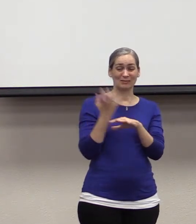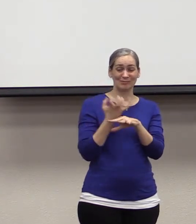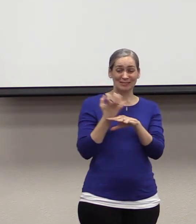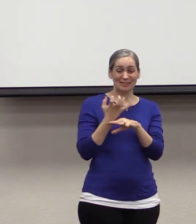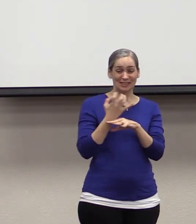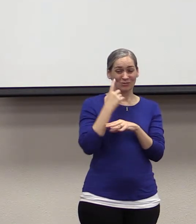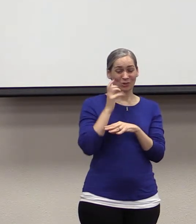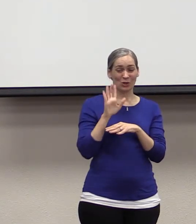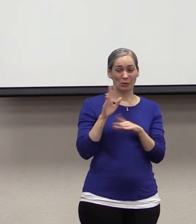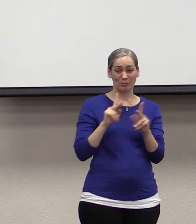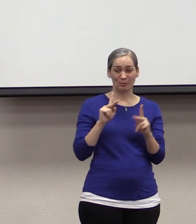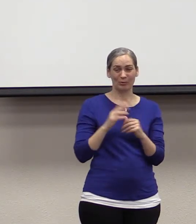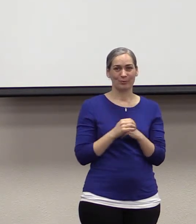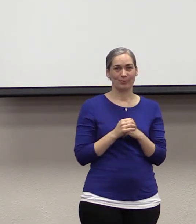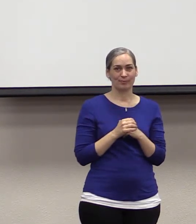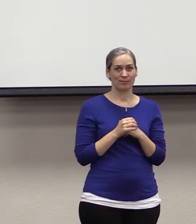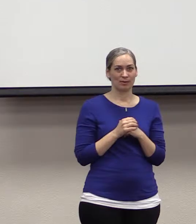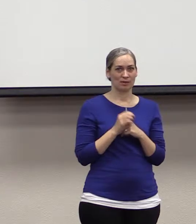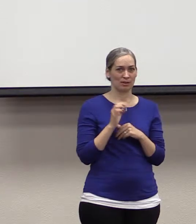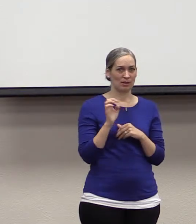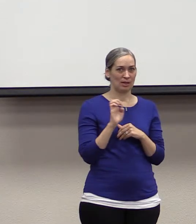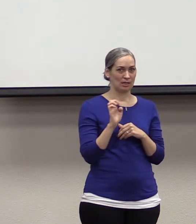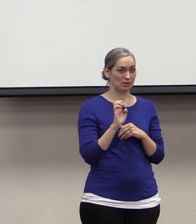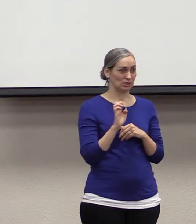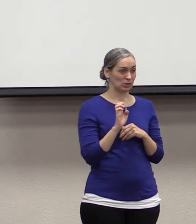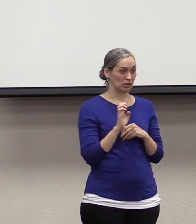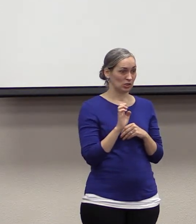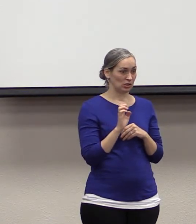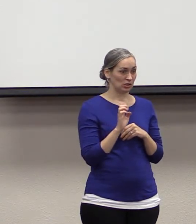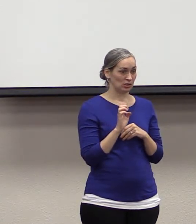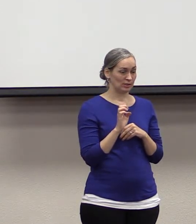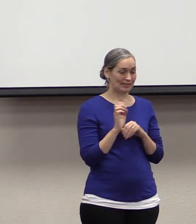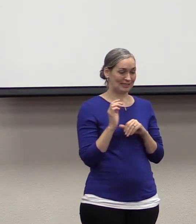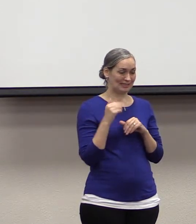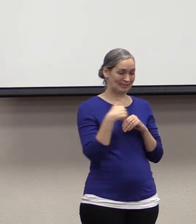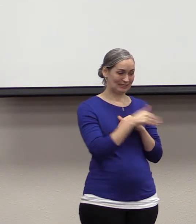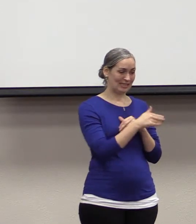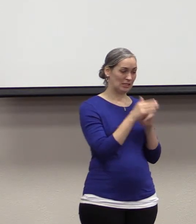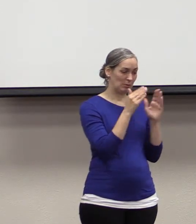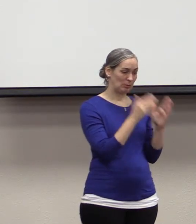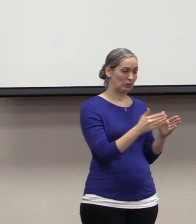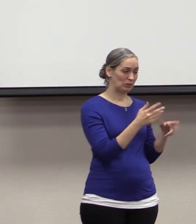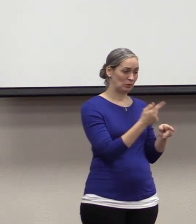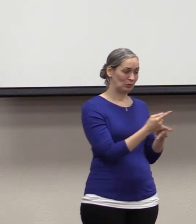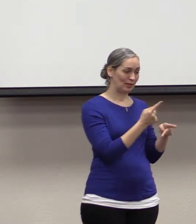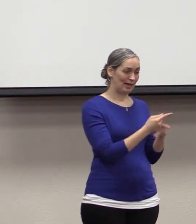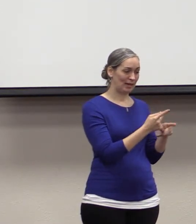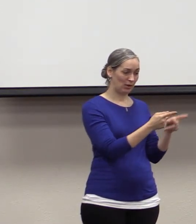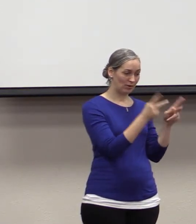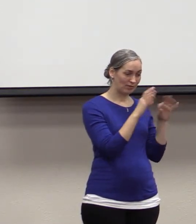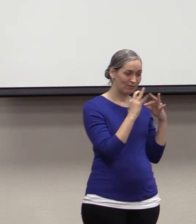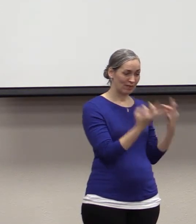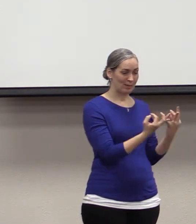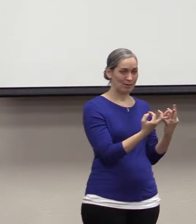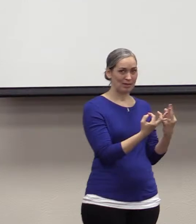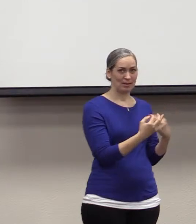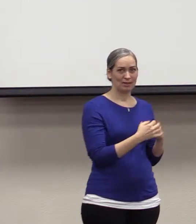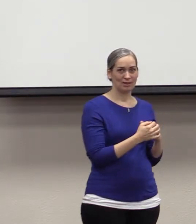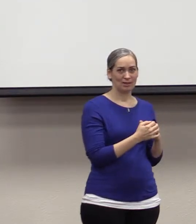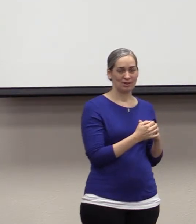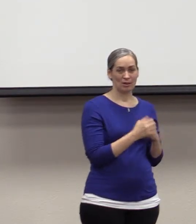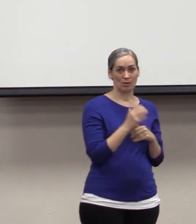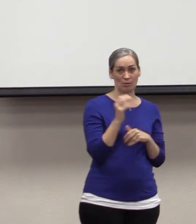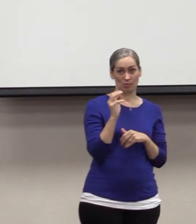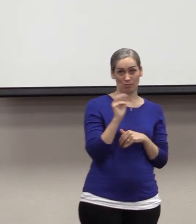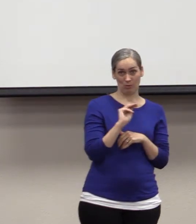people. So Esther sends someone to attend and minister on her behalf to her family. And Mordecai, in